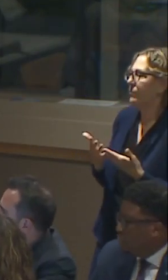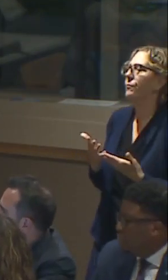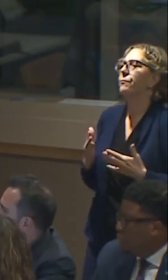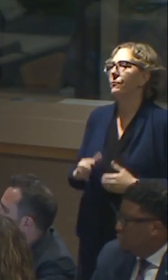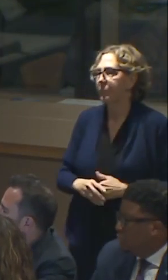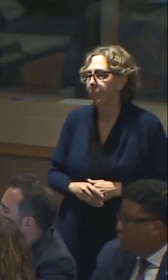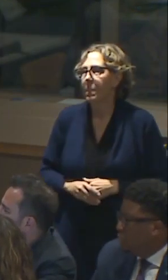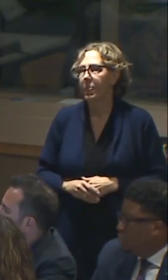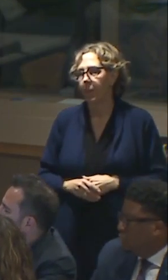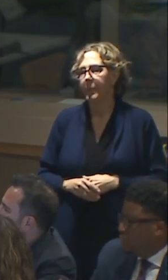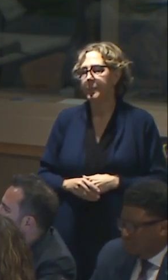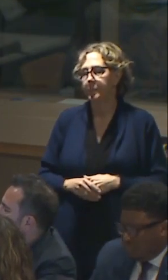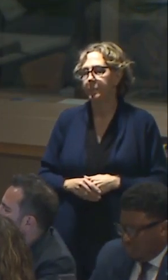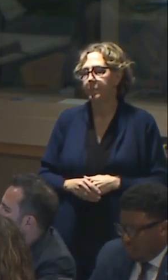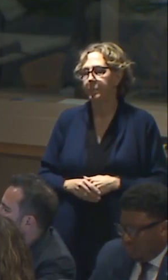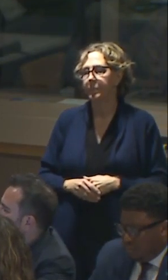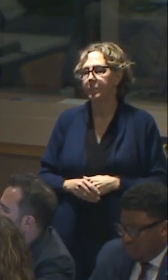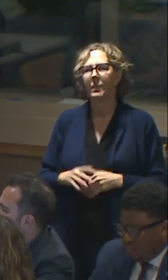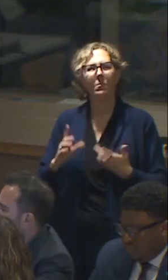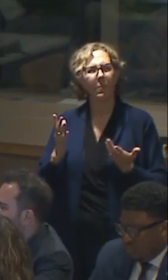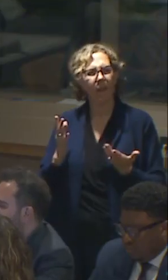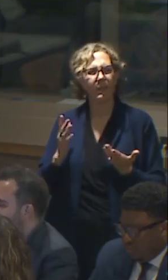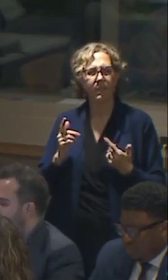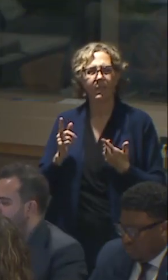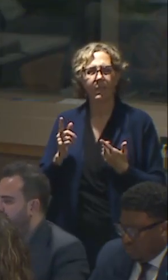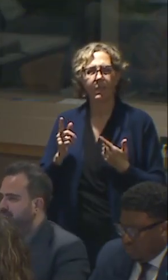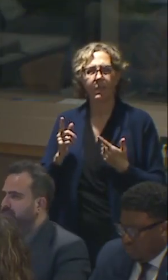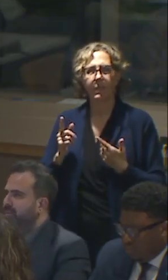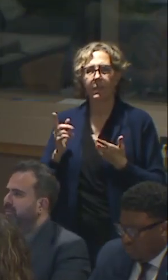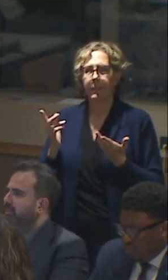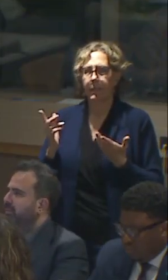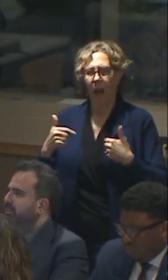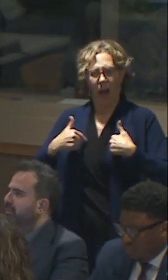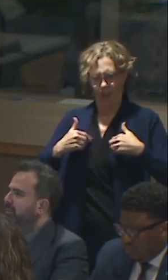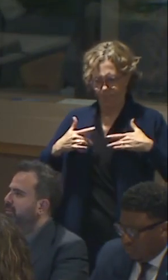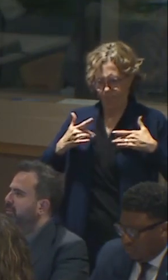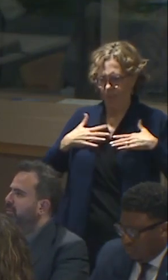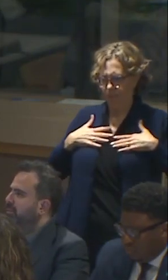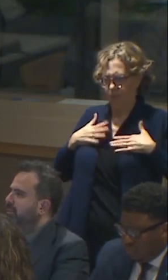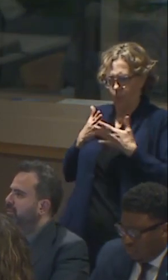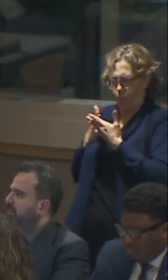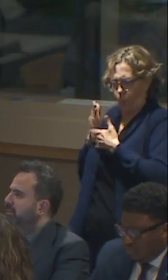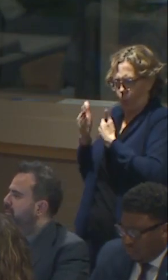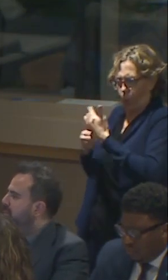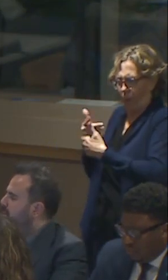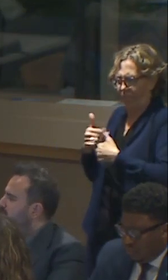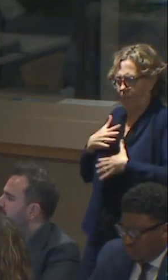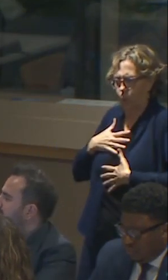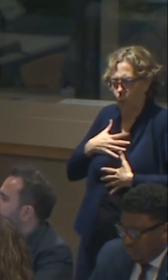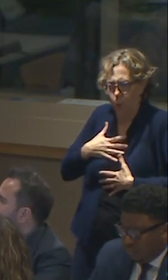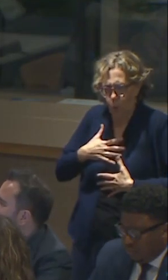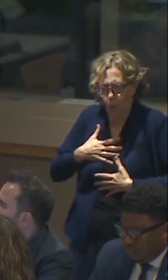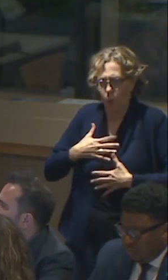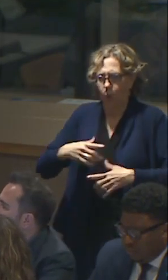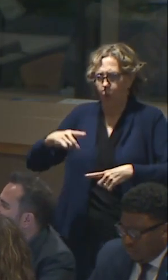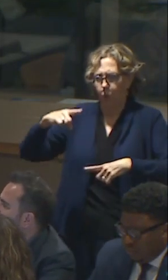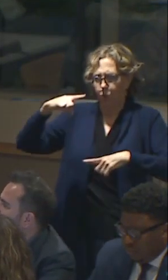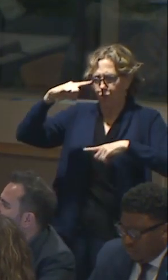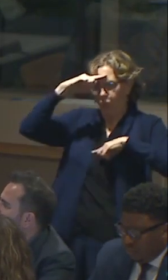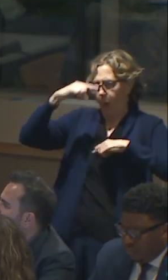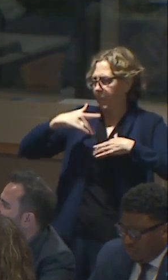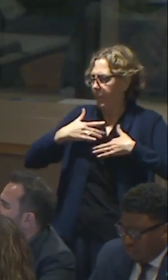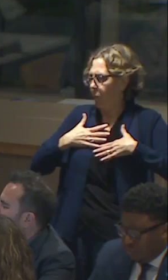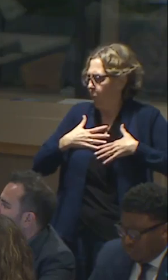way alter the emotional burden that this placed on me and the medical trauma I experienced yet